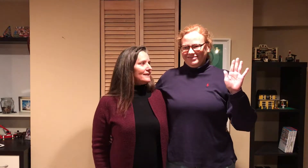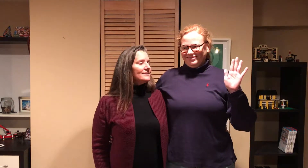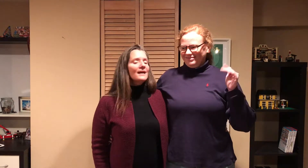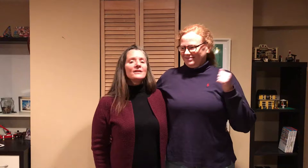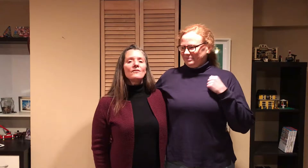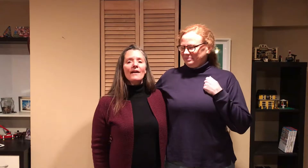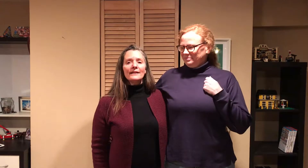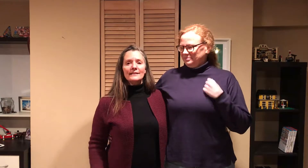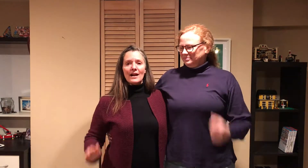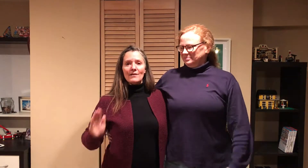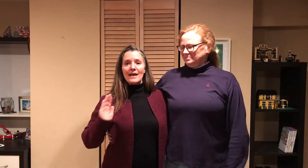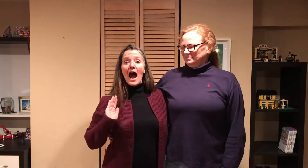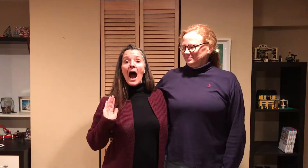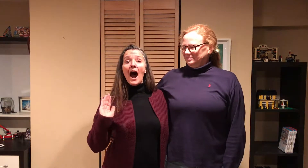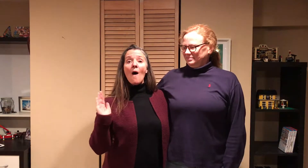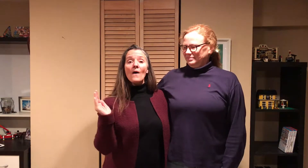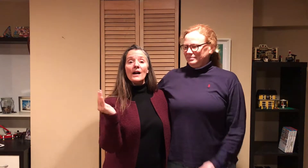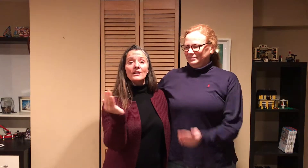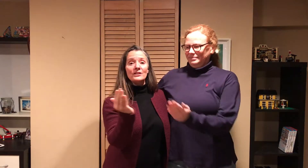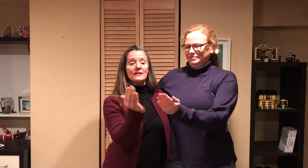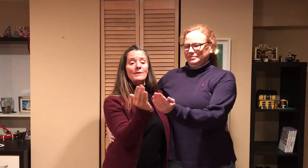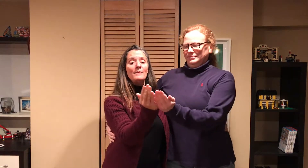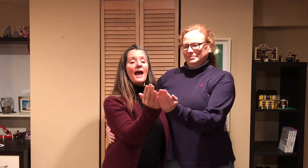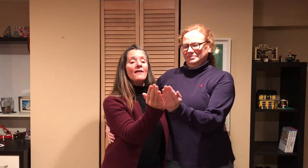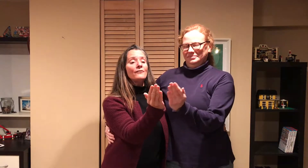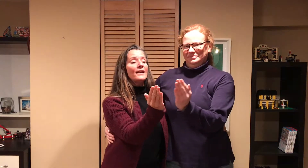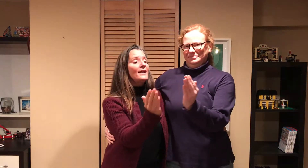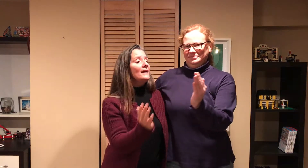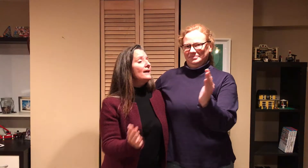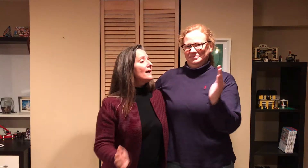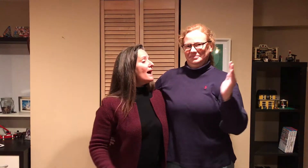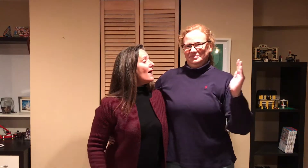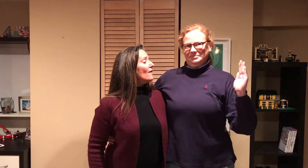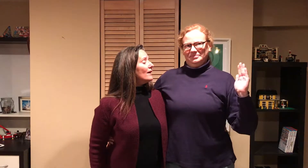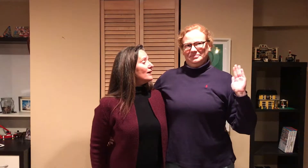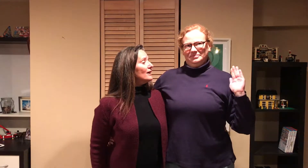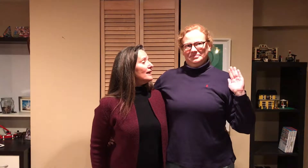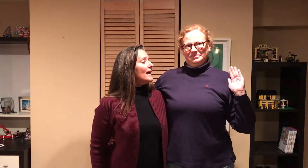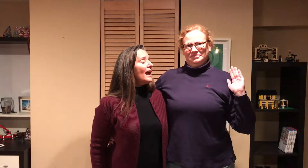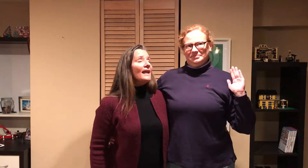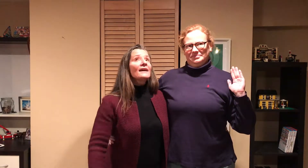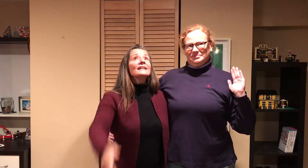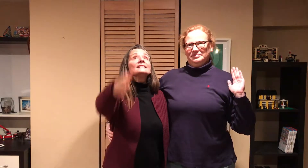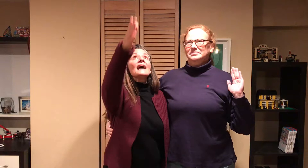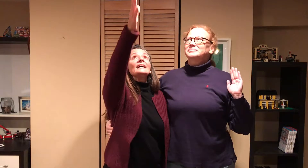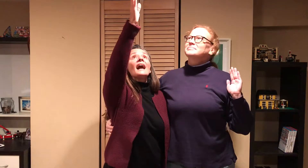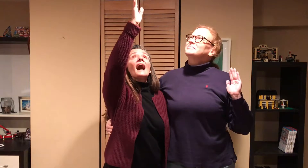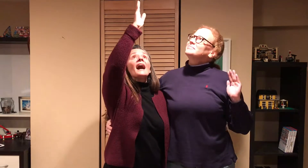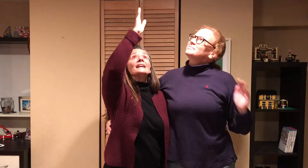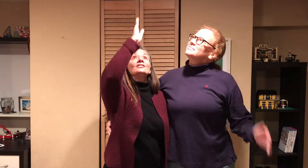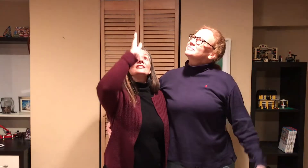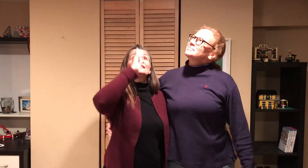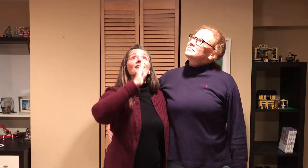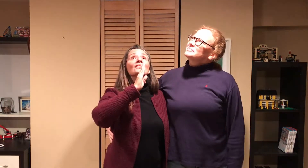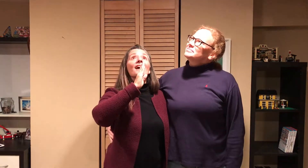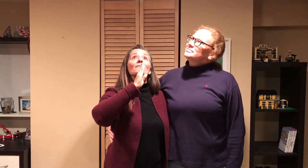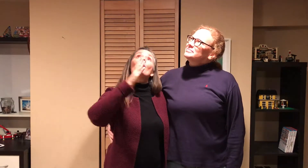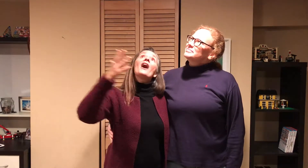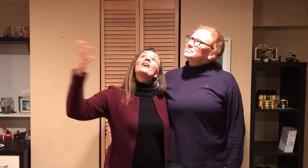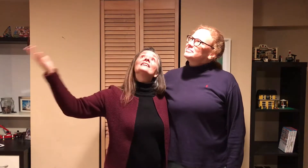this. So I'm going to start with our, and she's going to meet me halfway. Our. Good. And I'm going to sign God, and she's going to look up. We're all going to